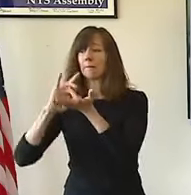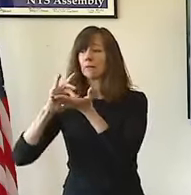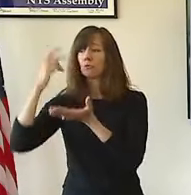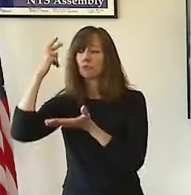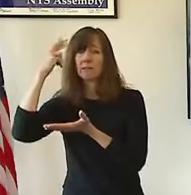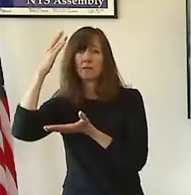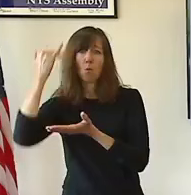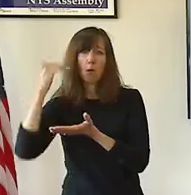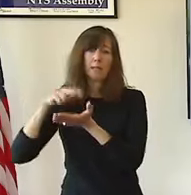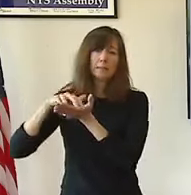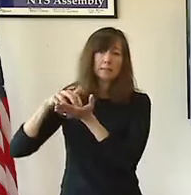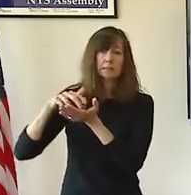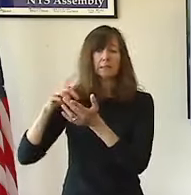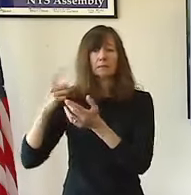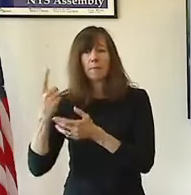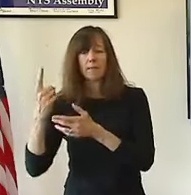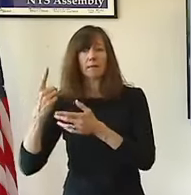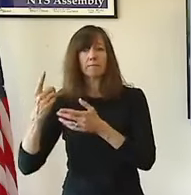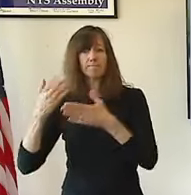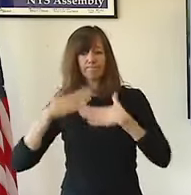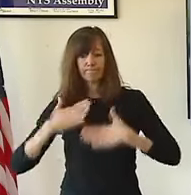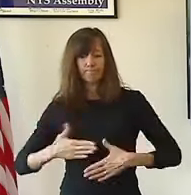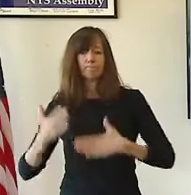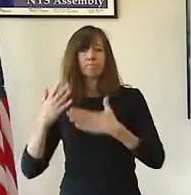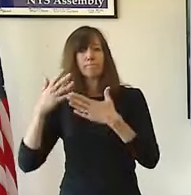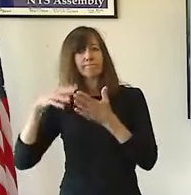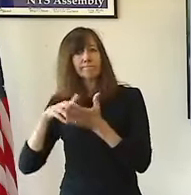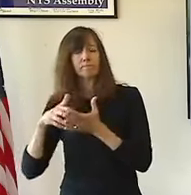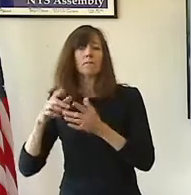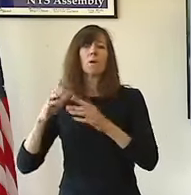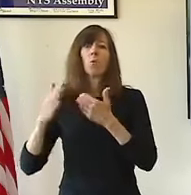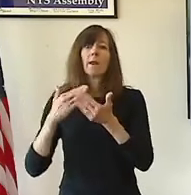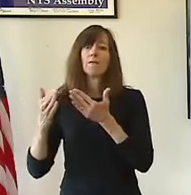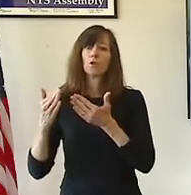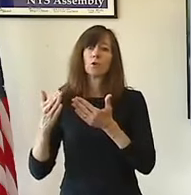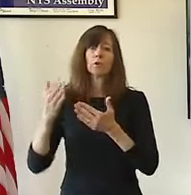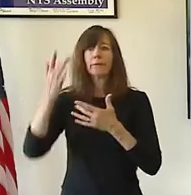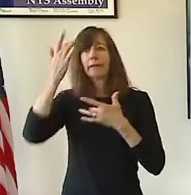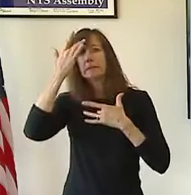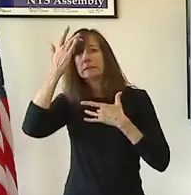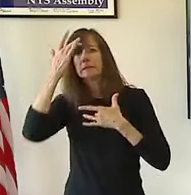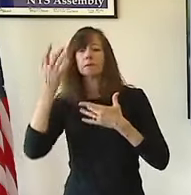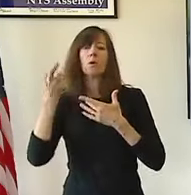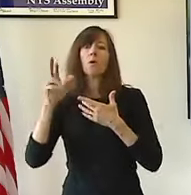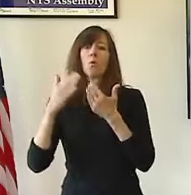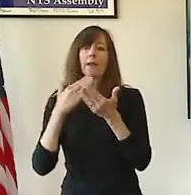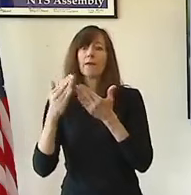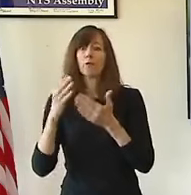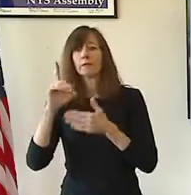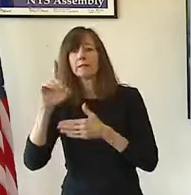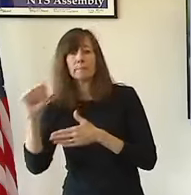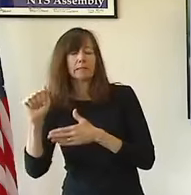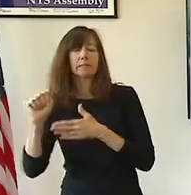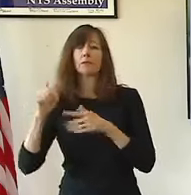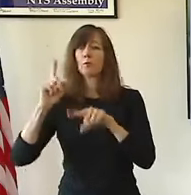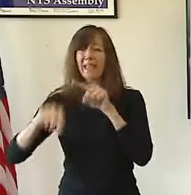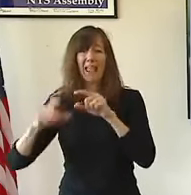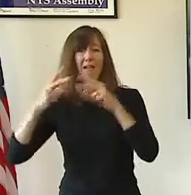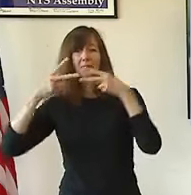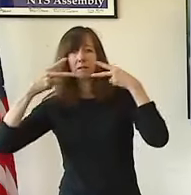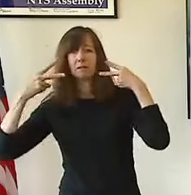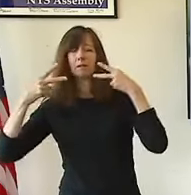right to be honored, and no one has any right to ask you what your underlying illness or your disability is. Some may think that that is sort of